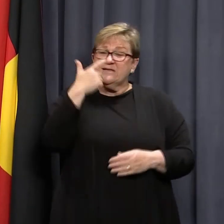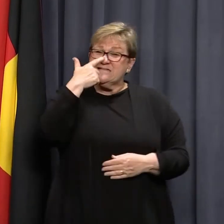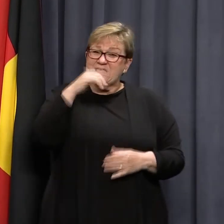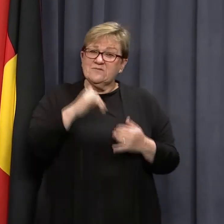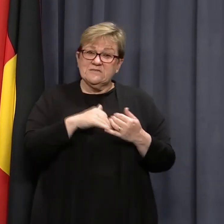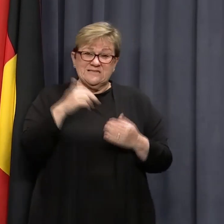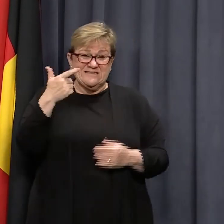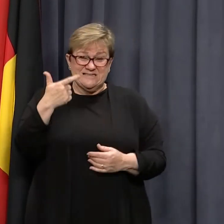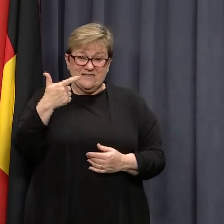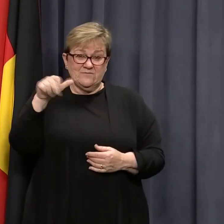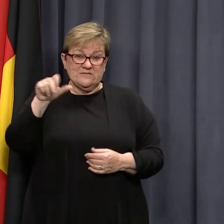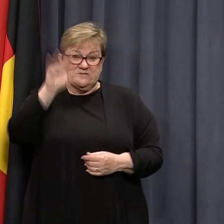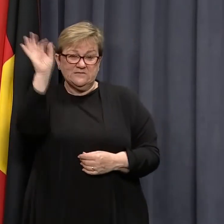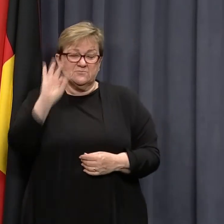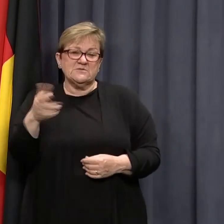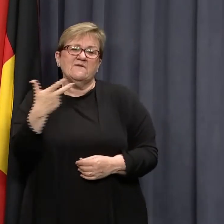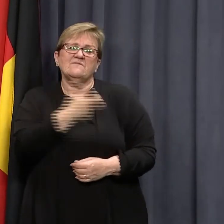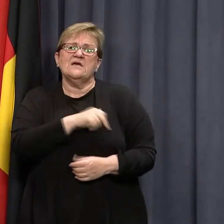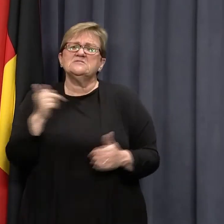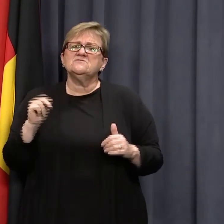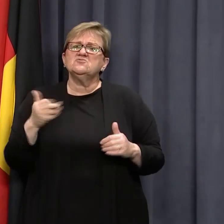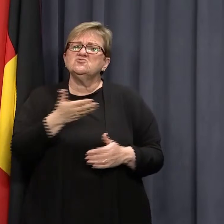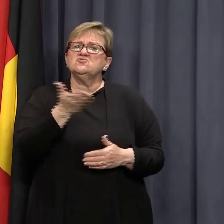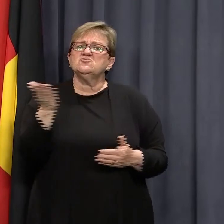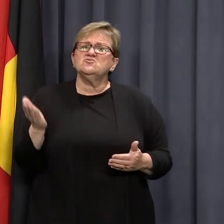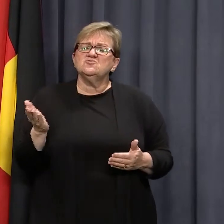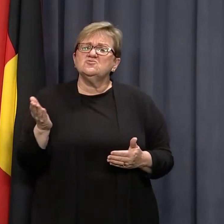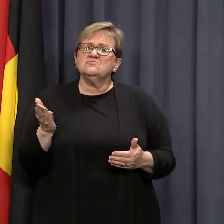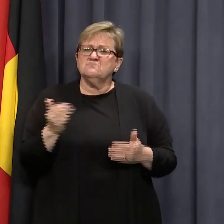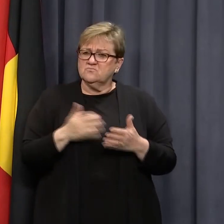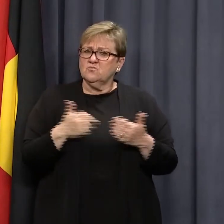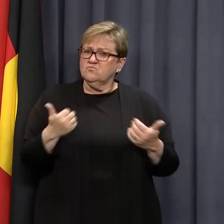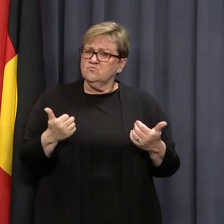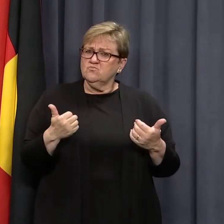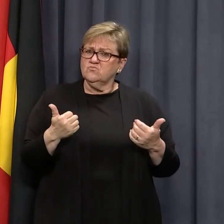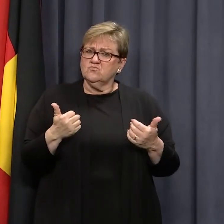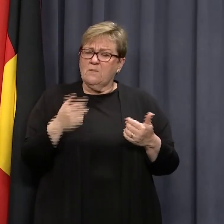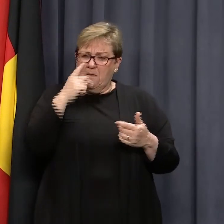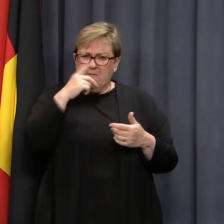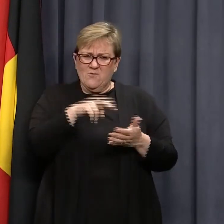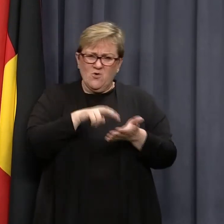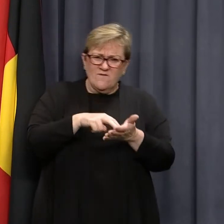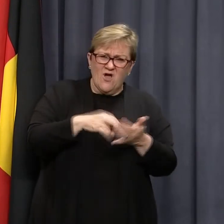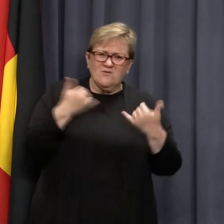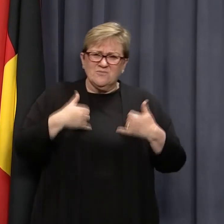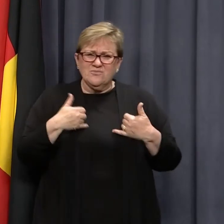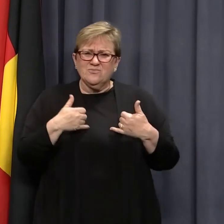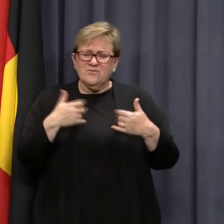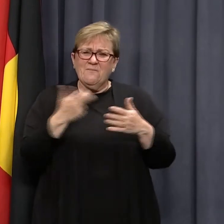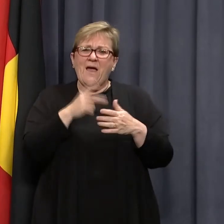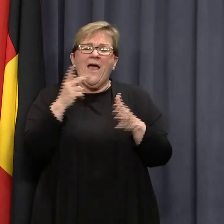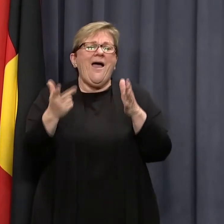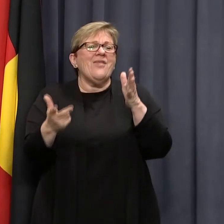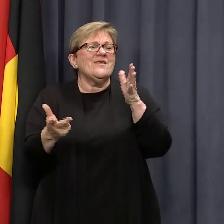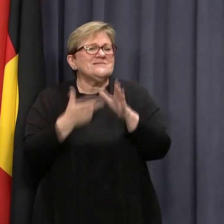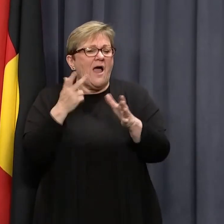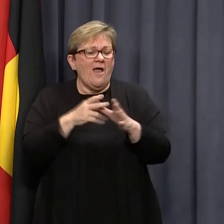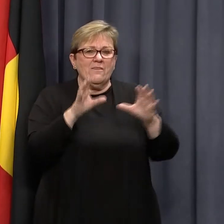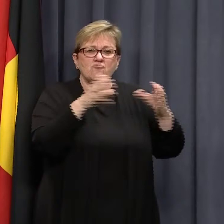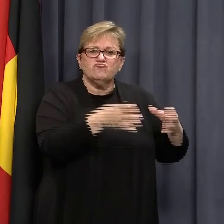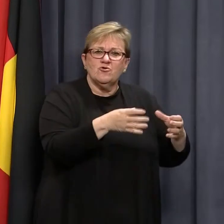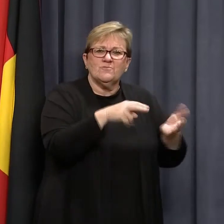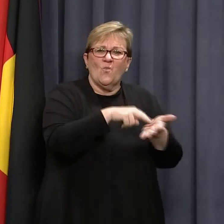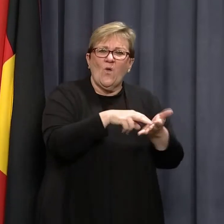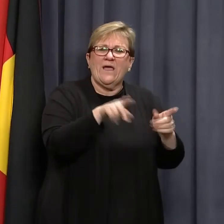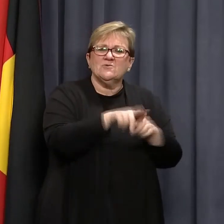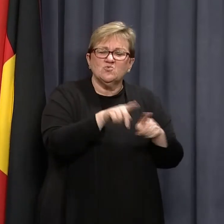are now 76% vaccinated. So we are getting that vulnerable population vaccinated, but there are other vulnerable populations that we